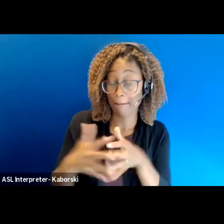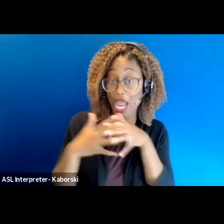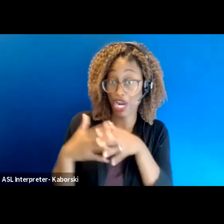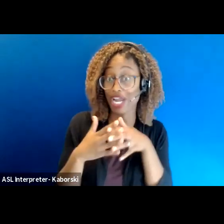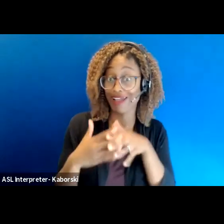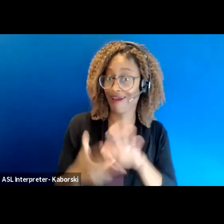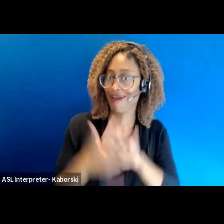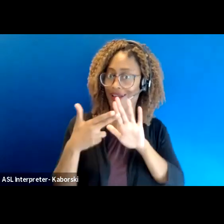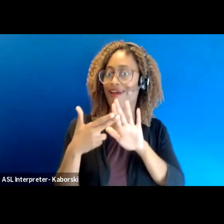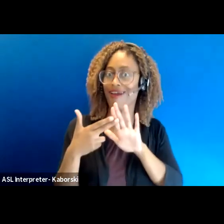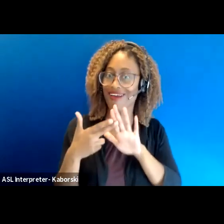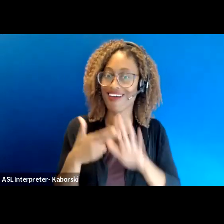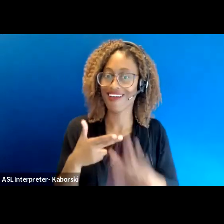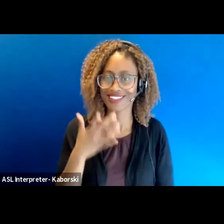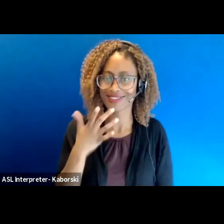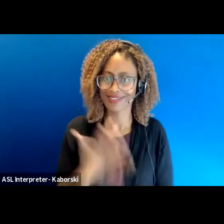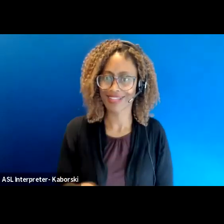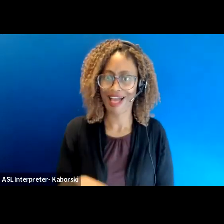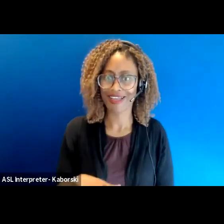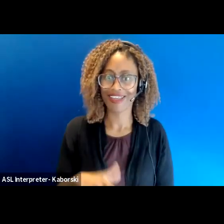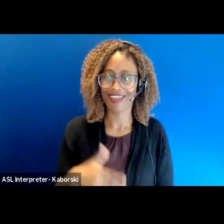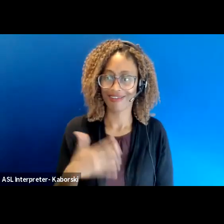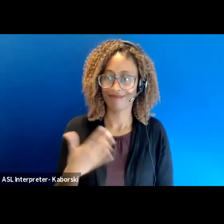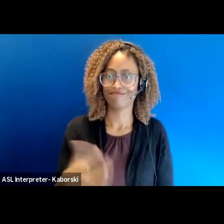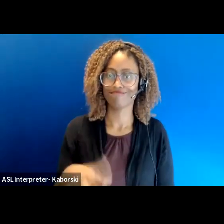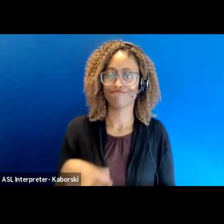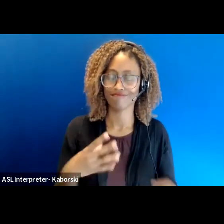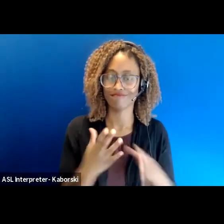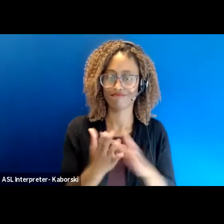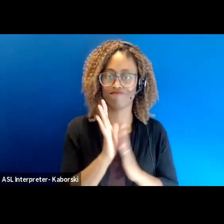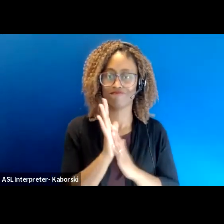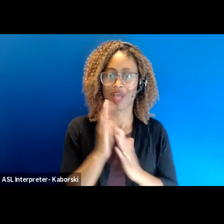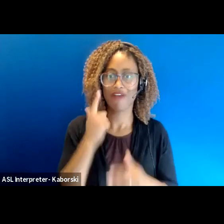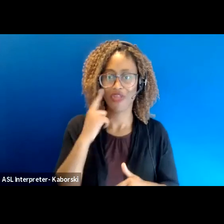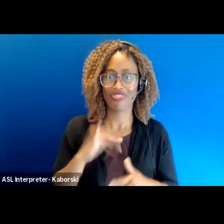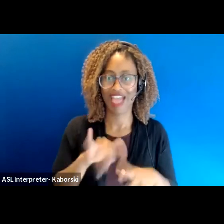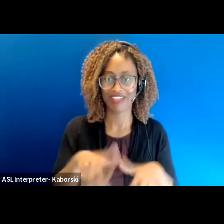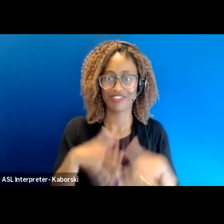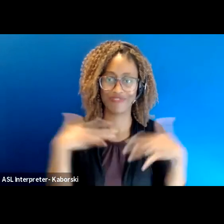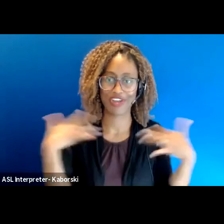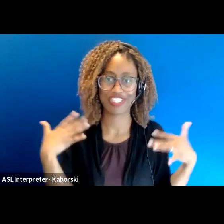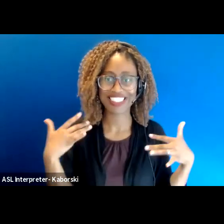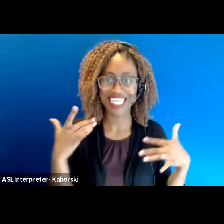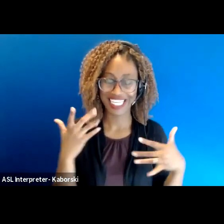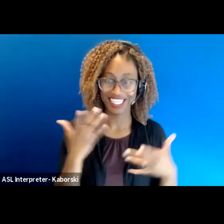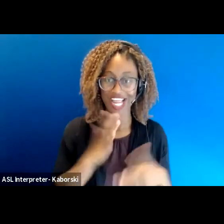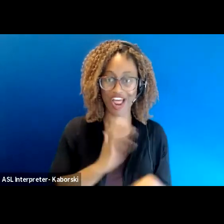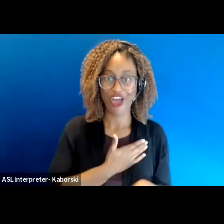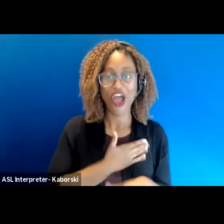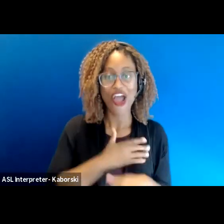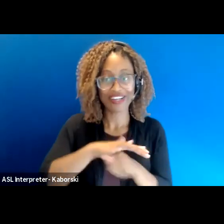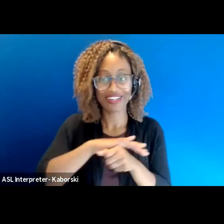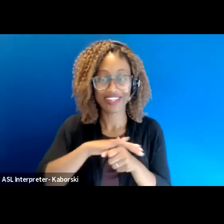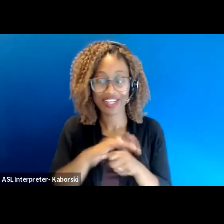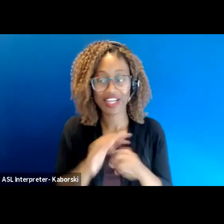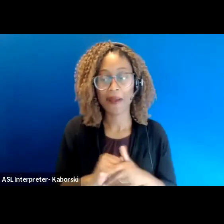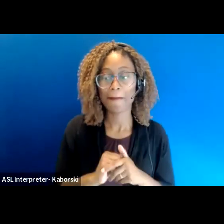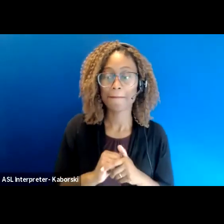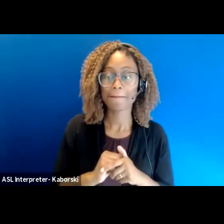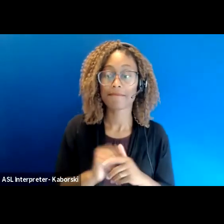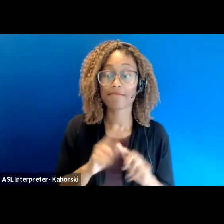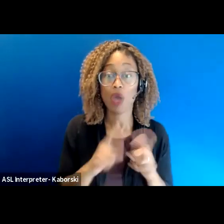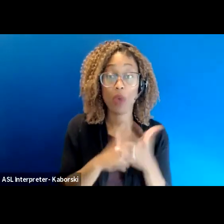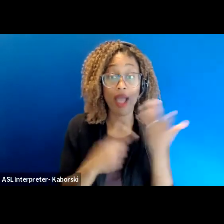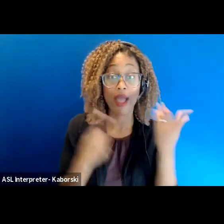of lucky on that part that we were able to have that diversity. But what's happened now